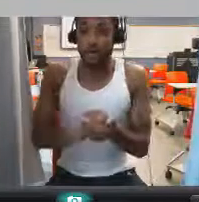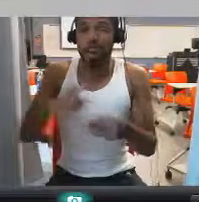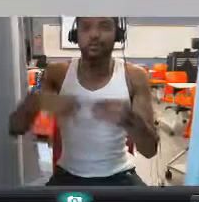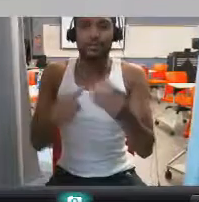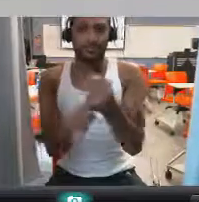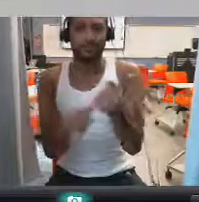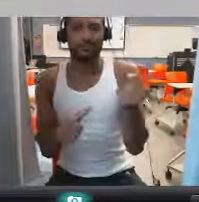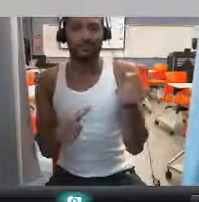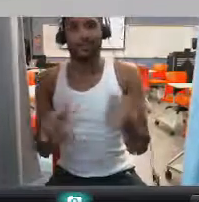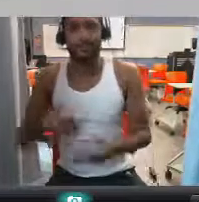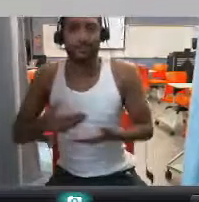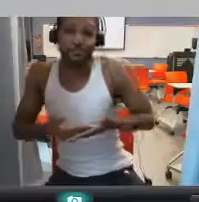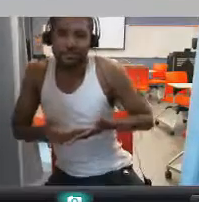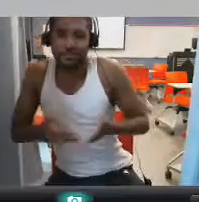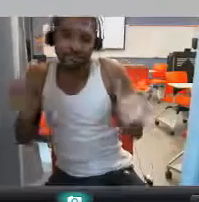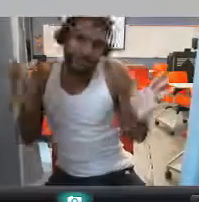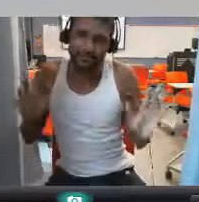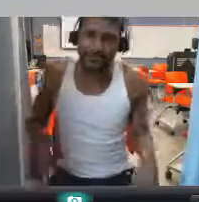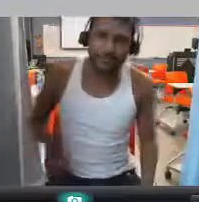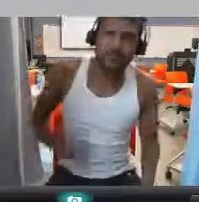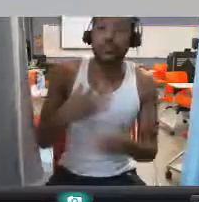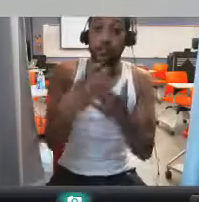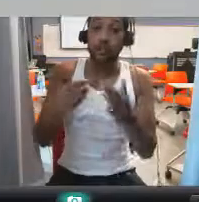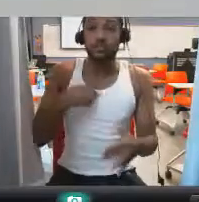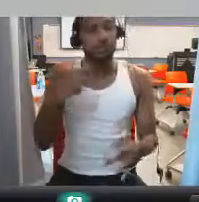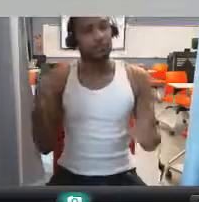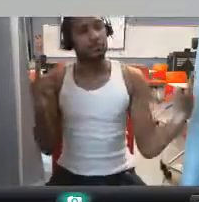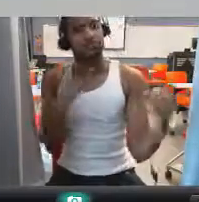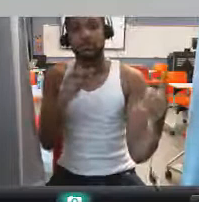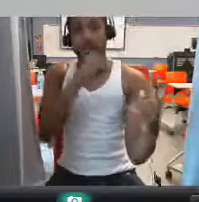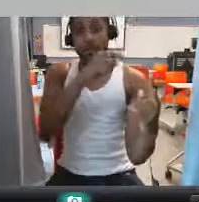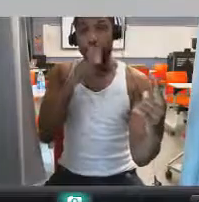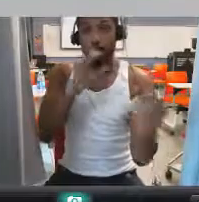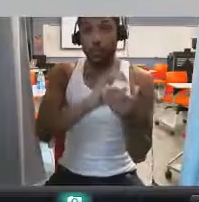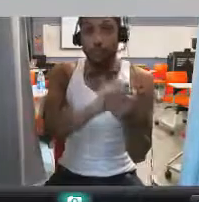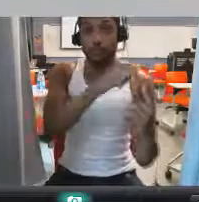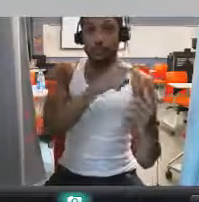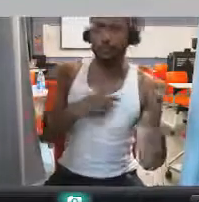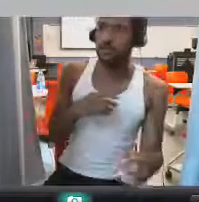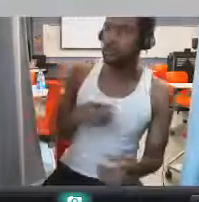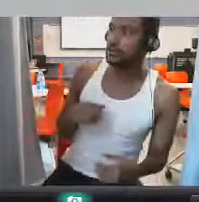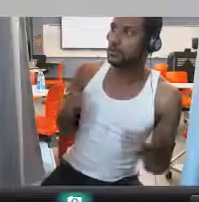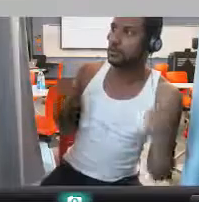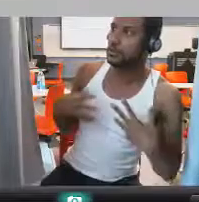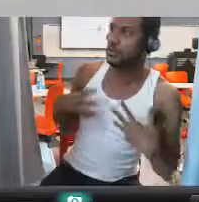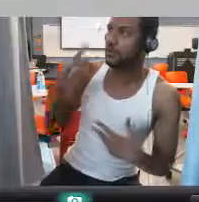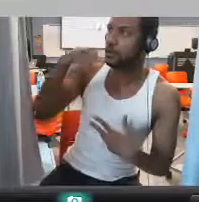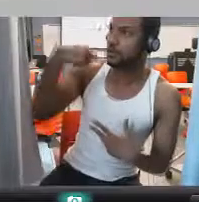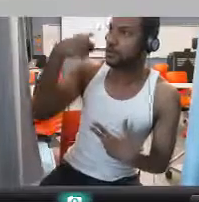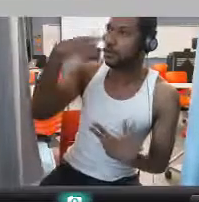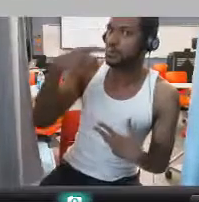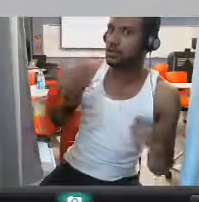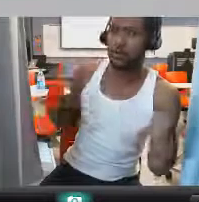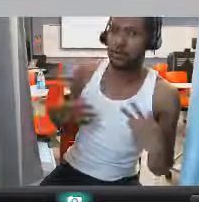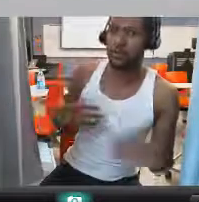I'm like an infant. And so I get out there, and I go to tell her, but she's looking at me with this fucking scared expression on her